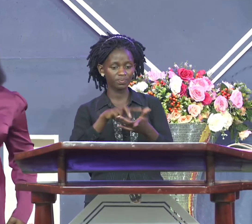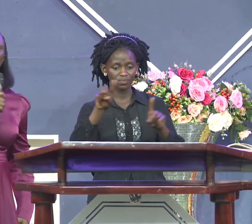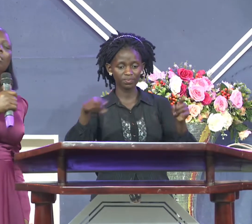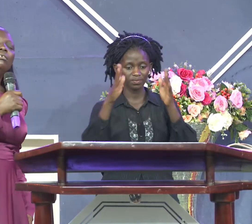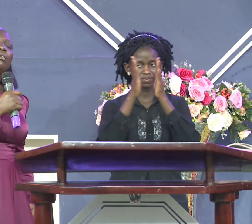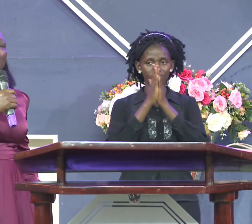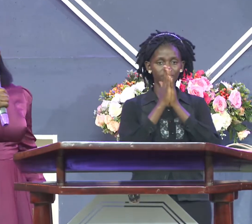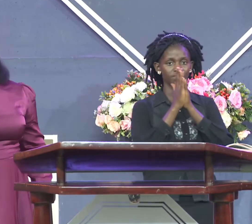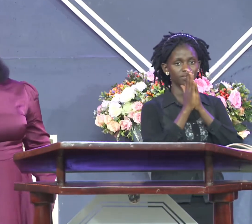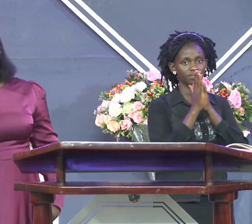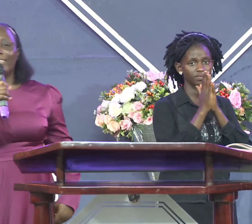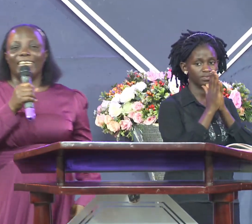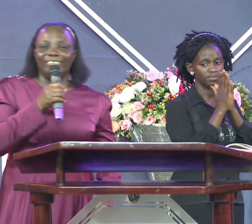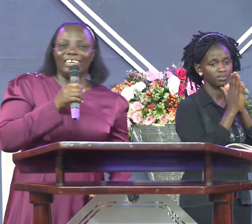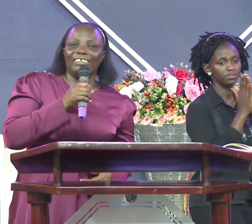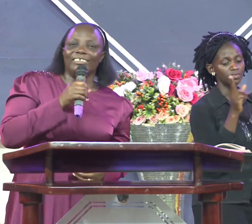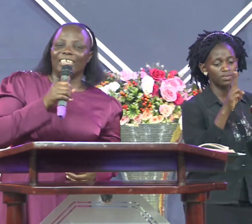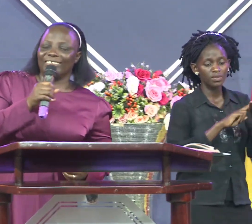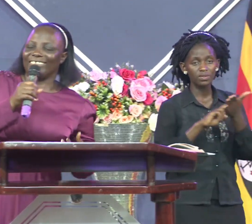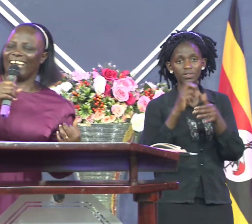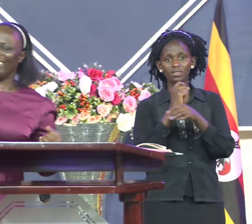I request you to stand up on your feet.